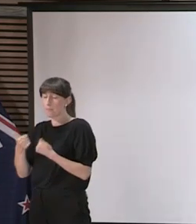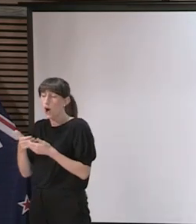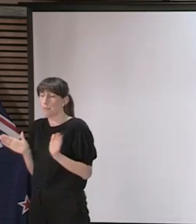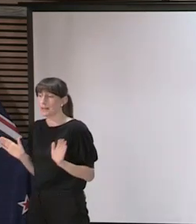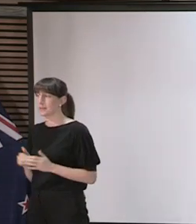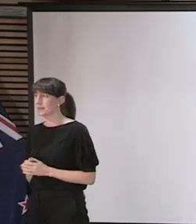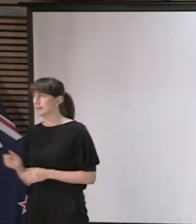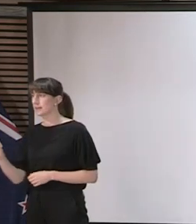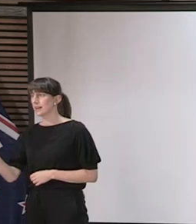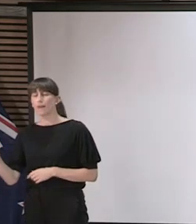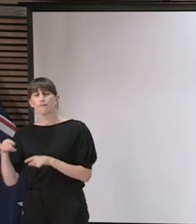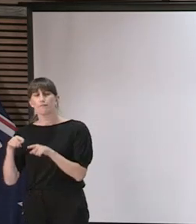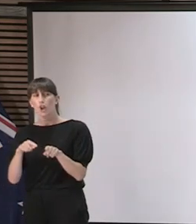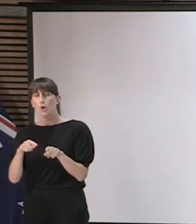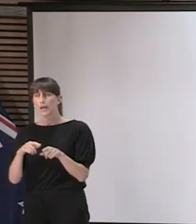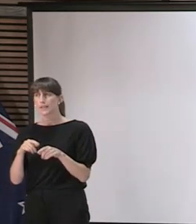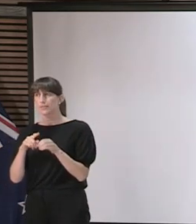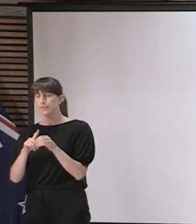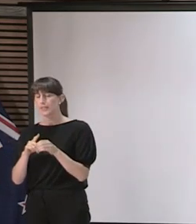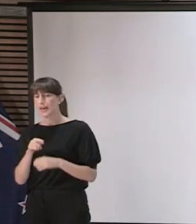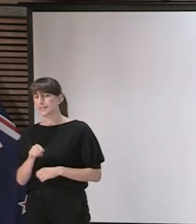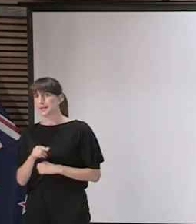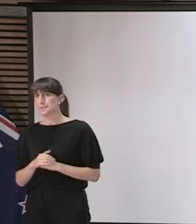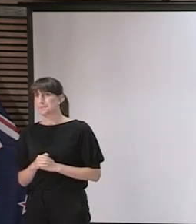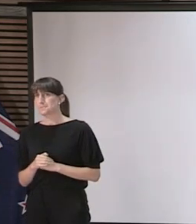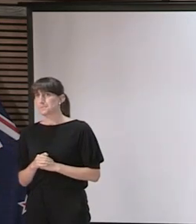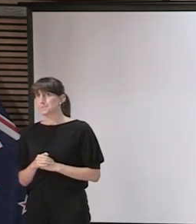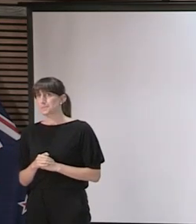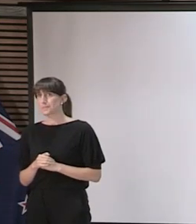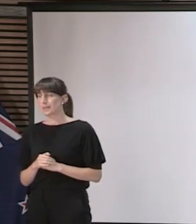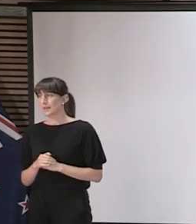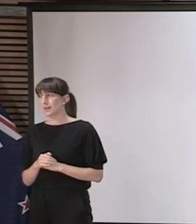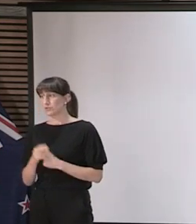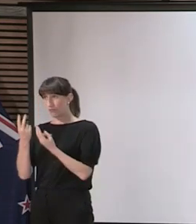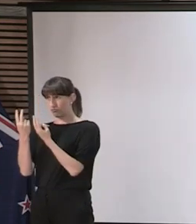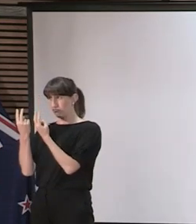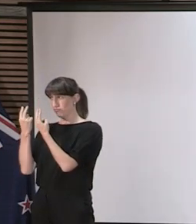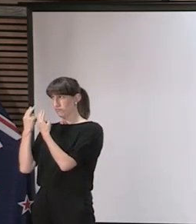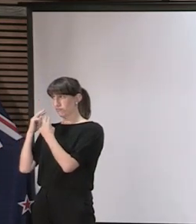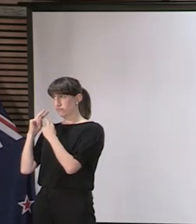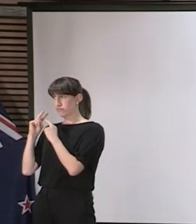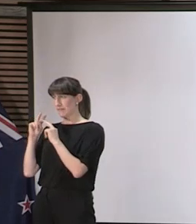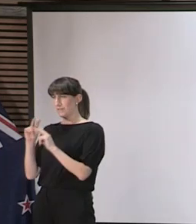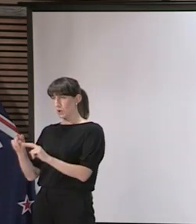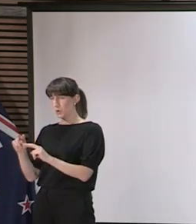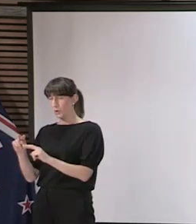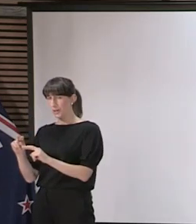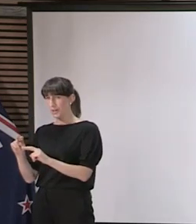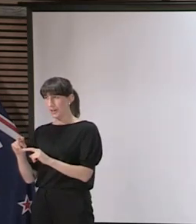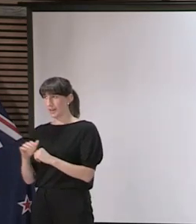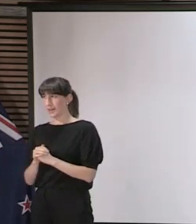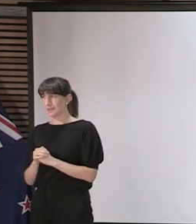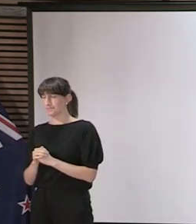you think that you could have done a better job getting that out, because there's a sentiment there that they're